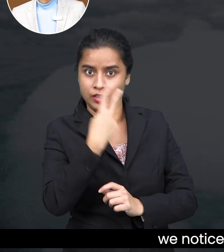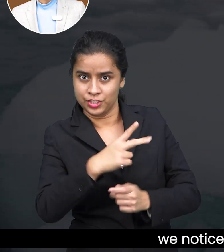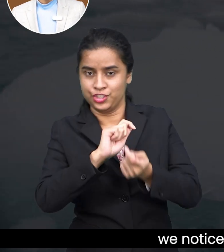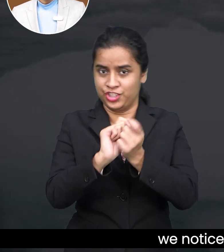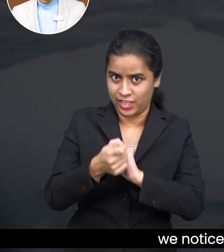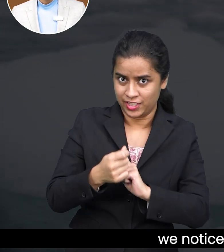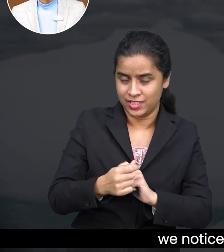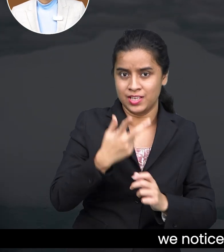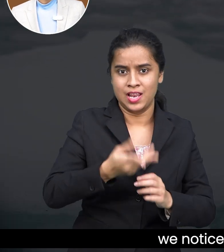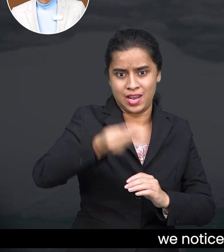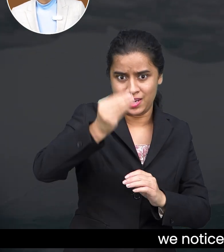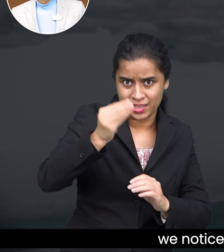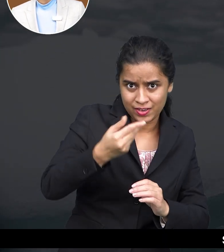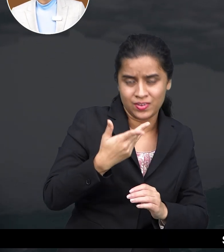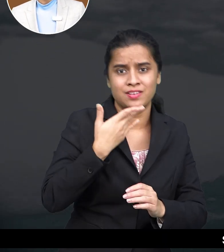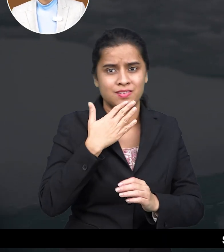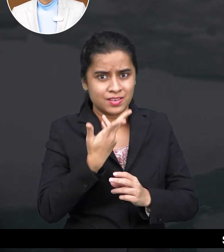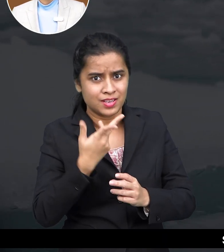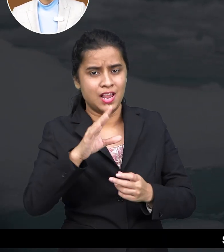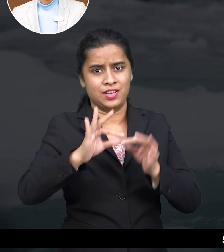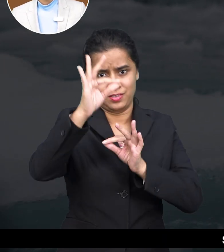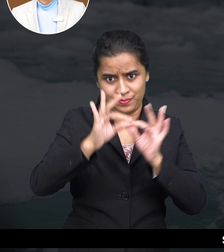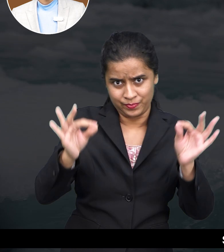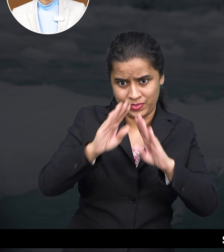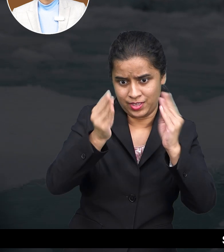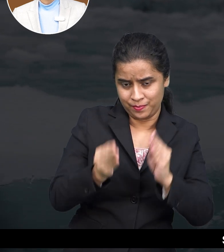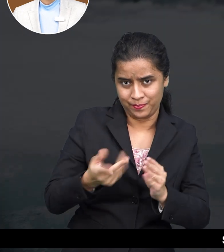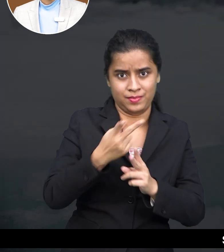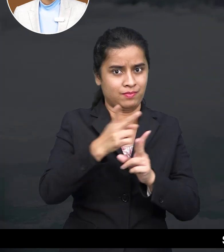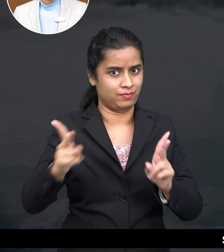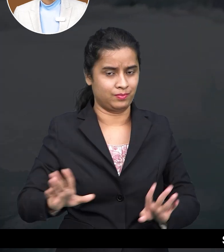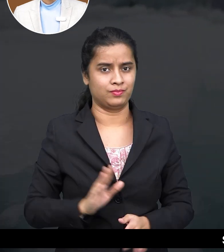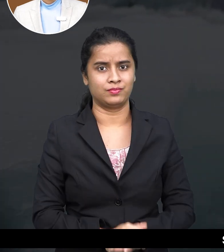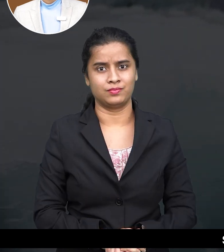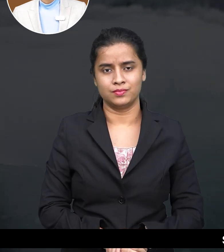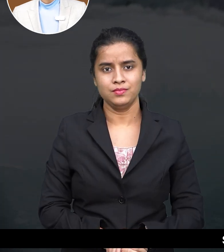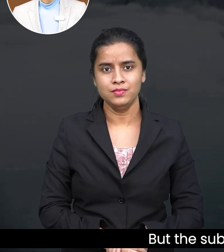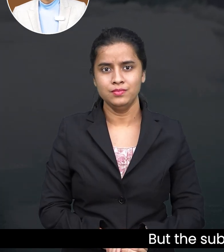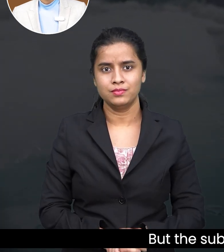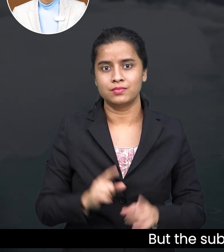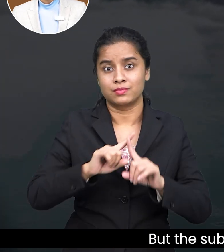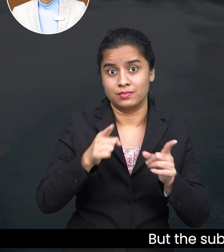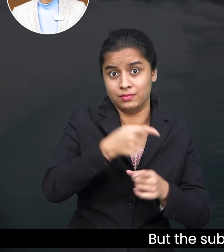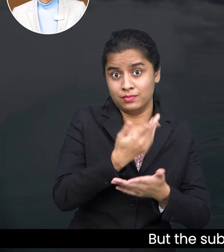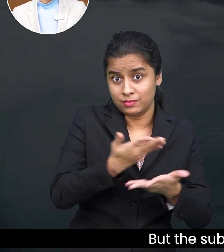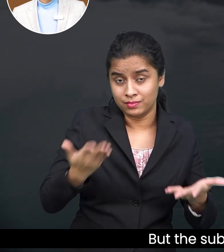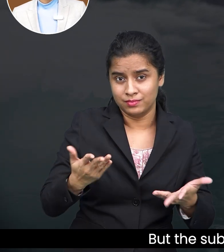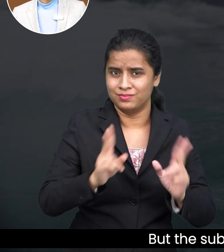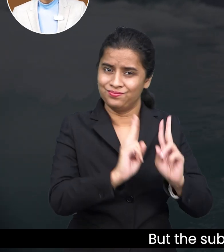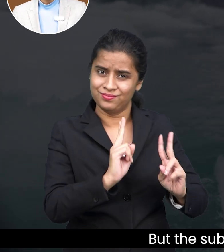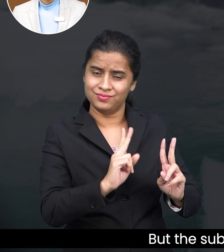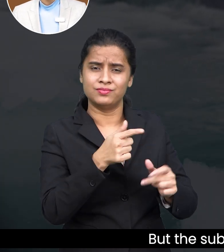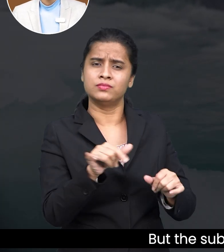change in state, color, size, shape, etc. but the